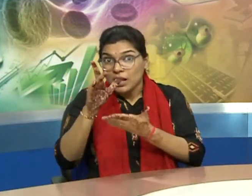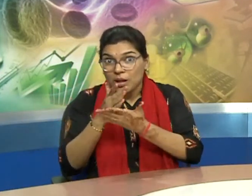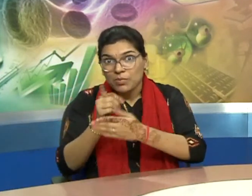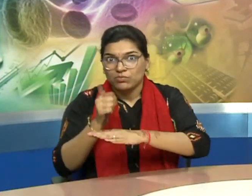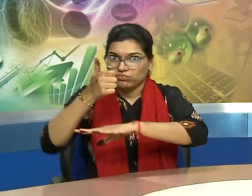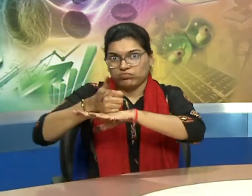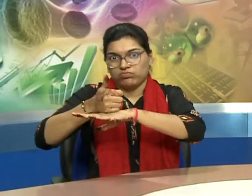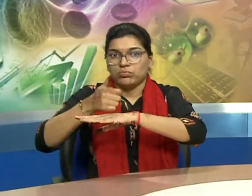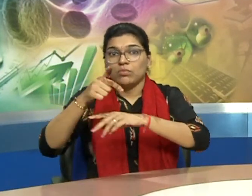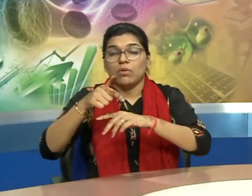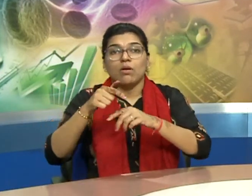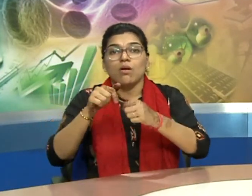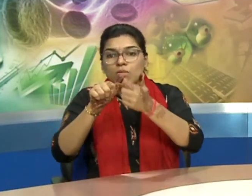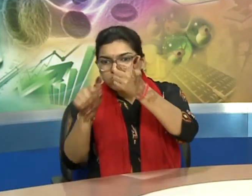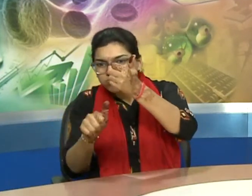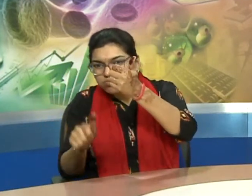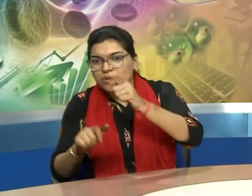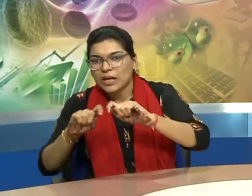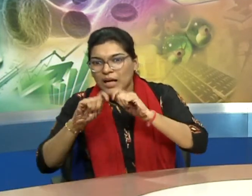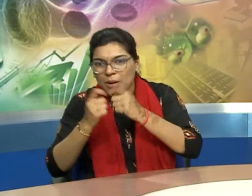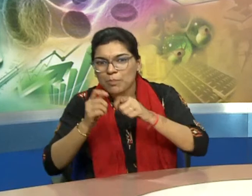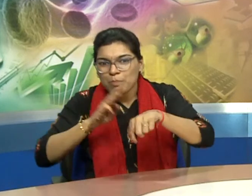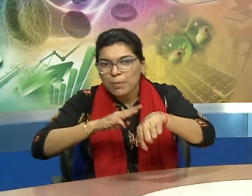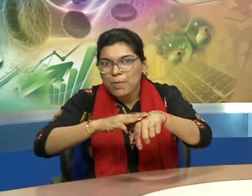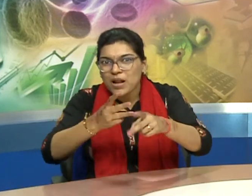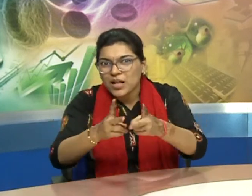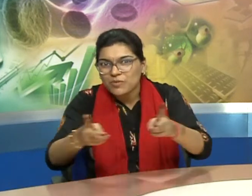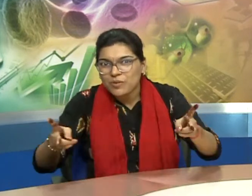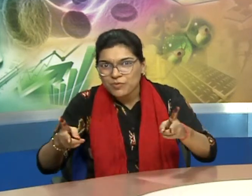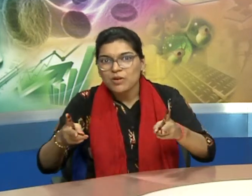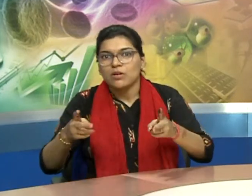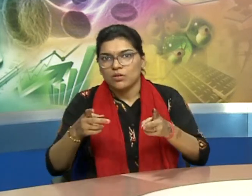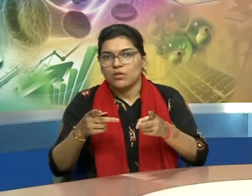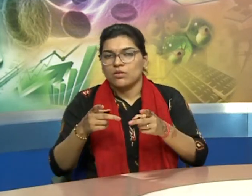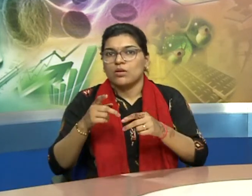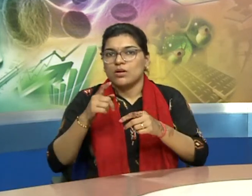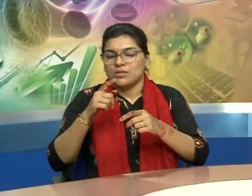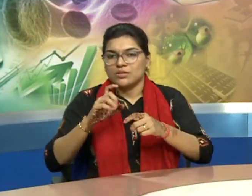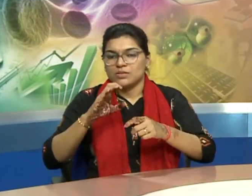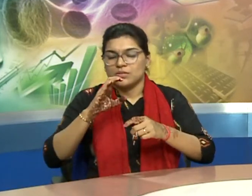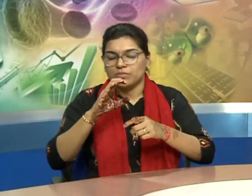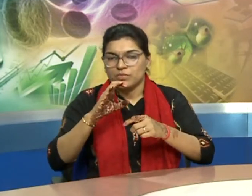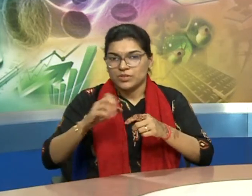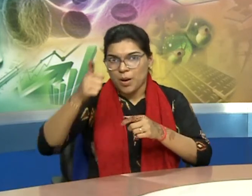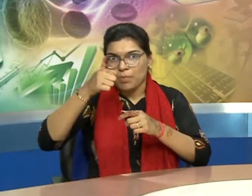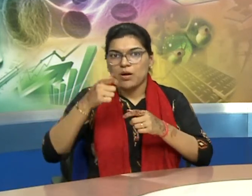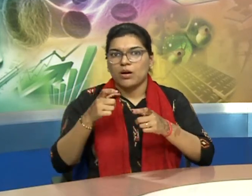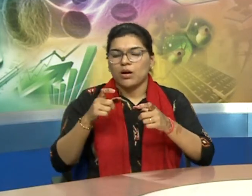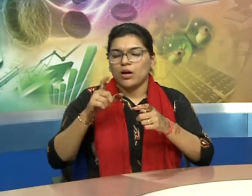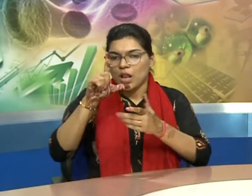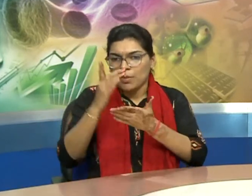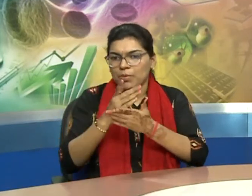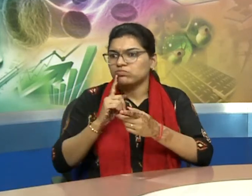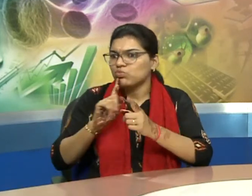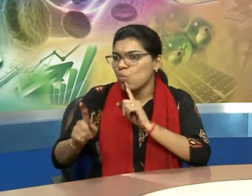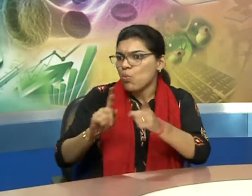chairman of the library committee, in which the librarian is the member secretary.